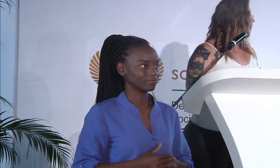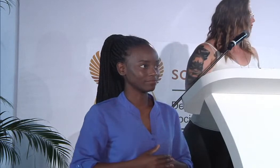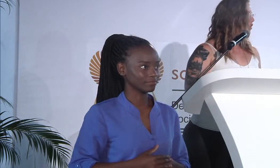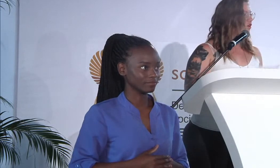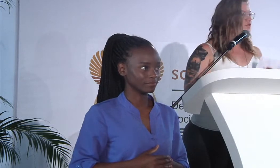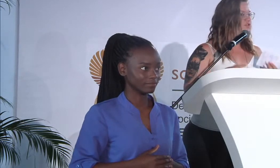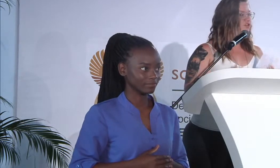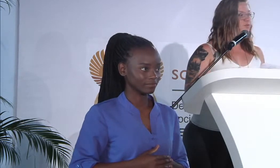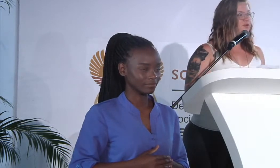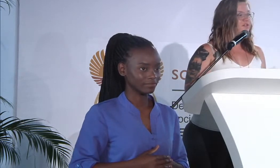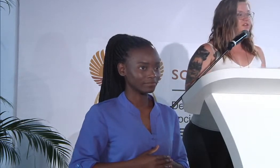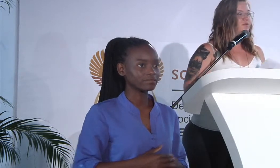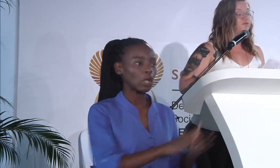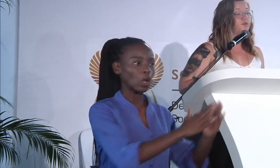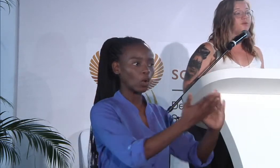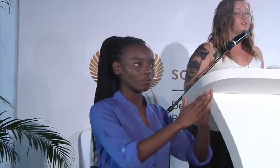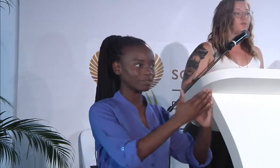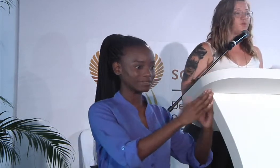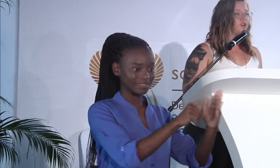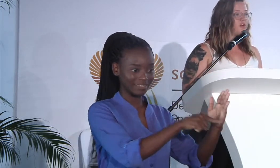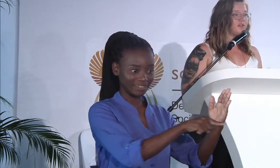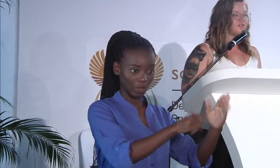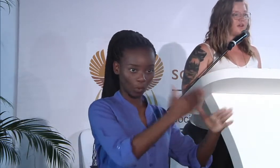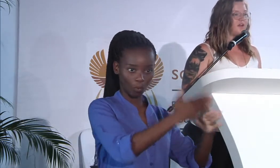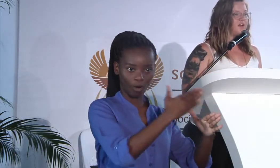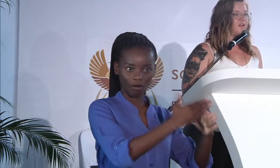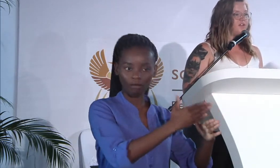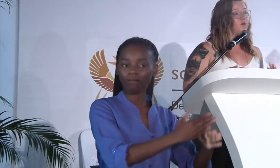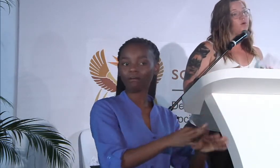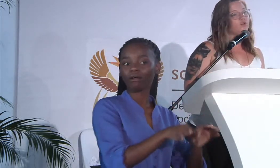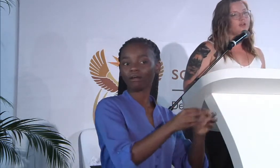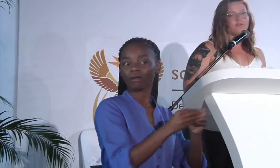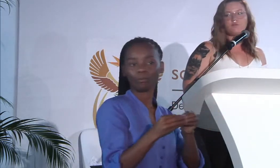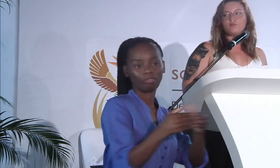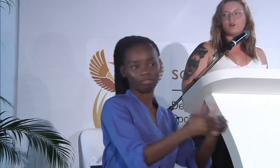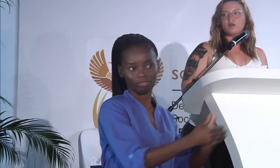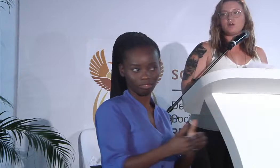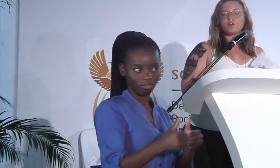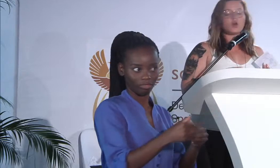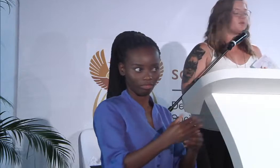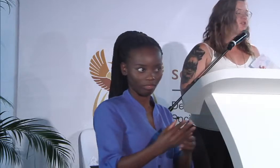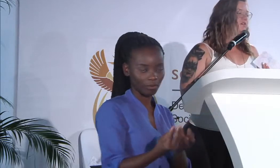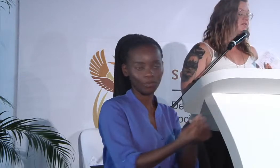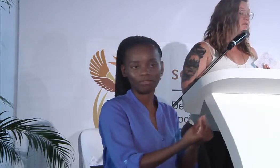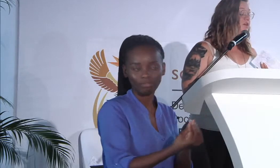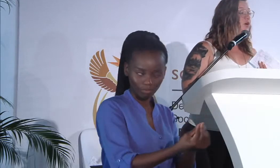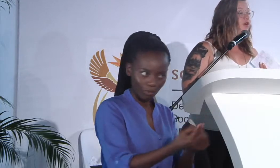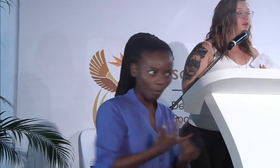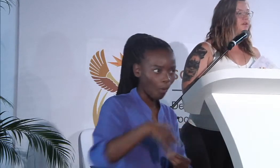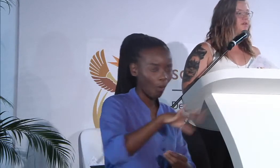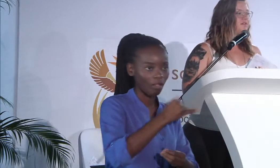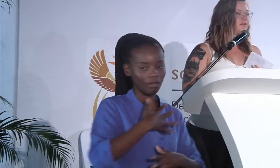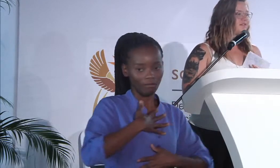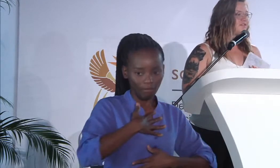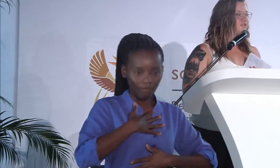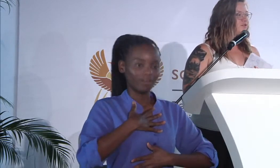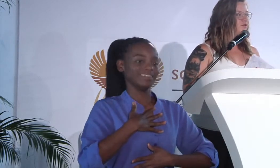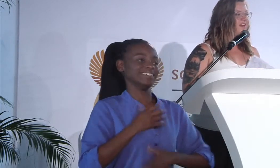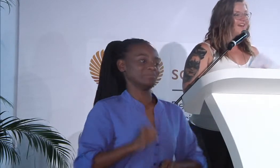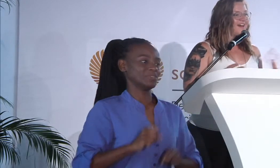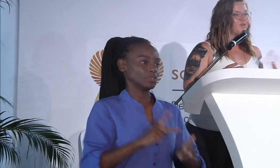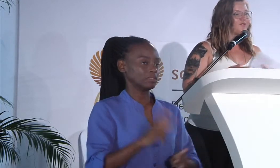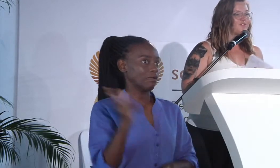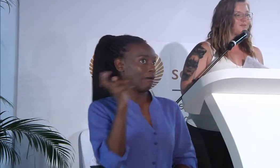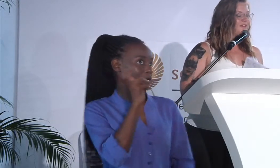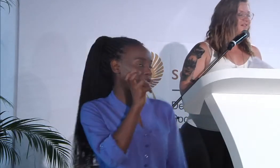behalf of the community that we work with and work alongside, that we're all grateful for the opportunity to be heard, listened to,